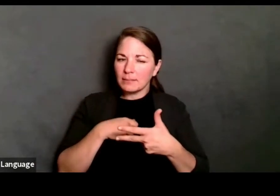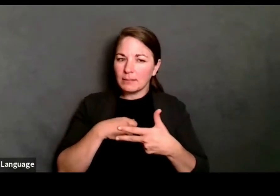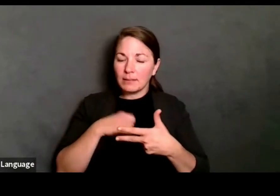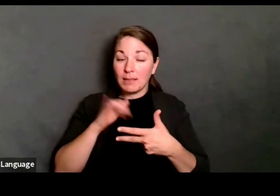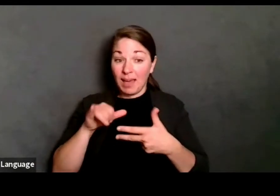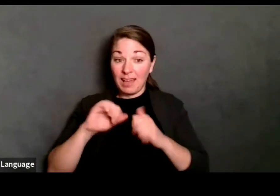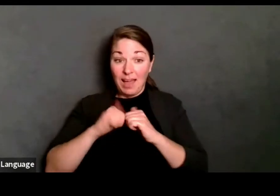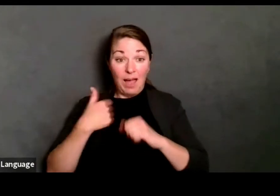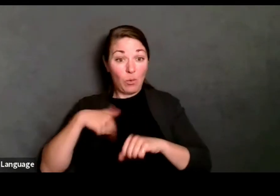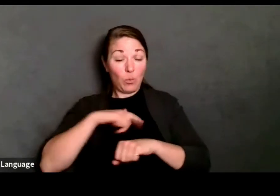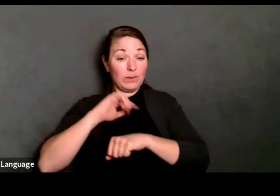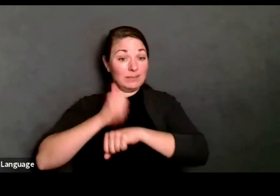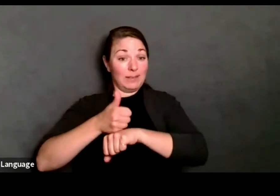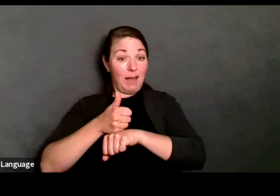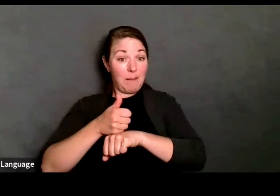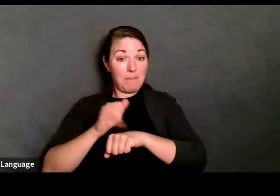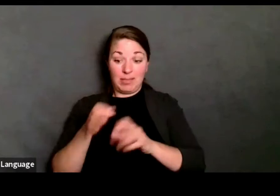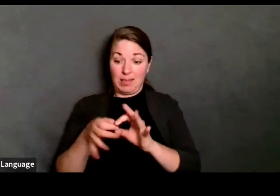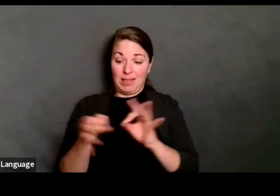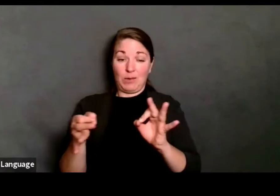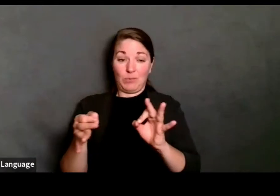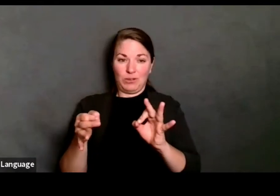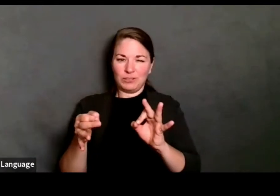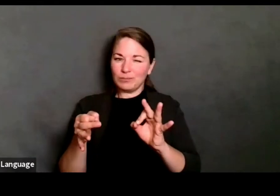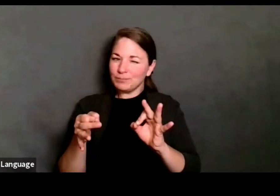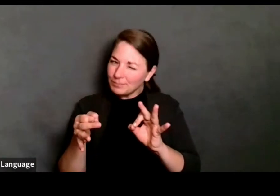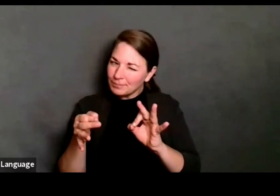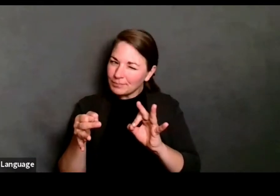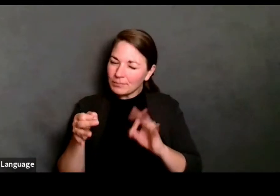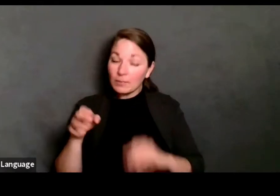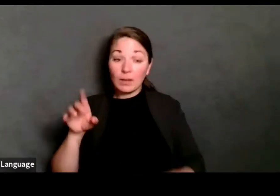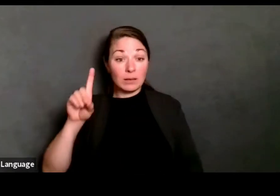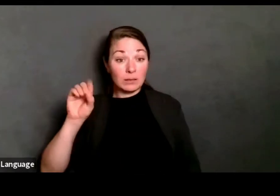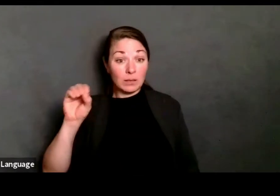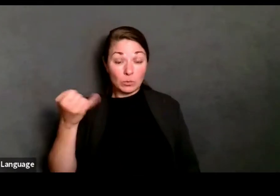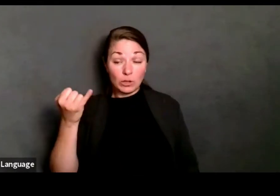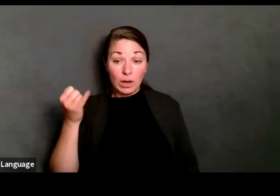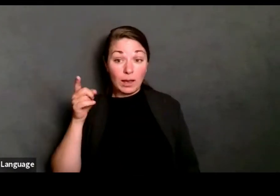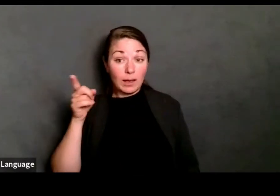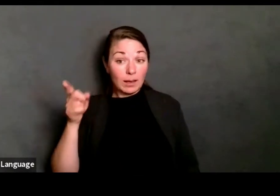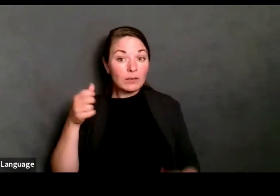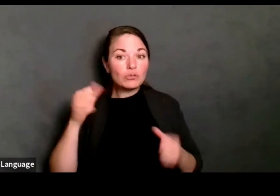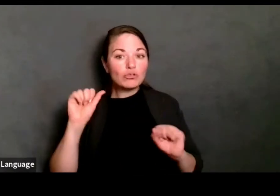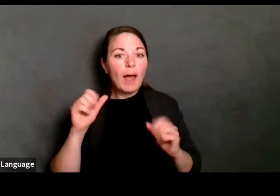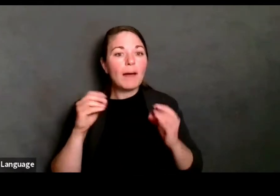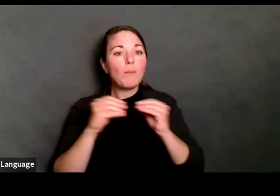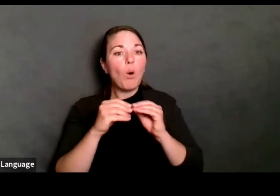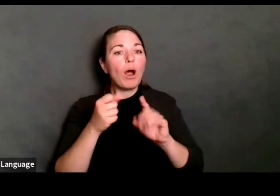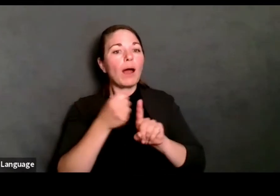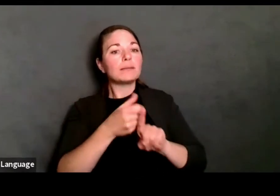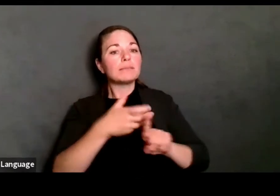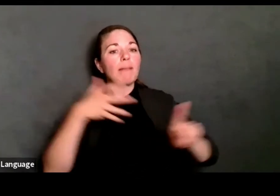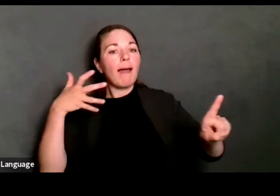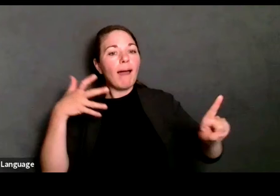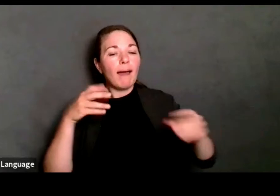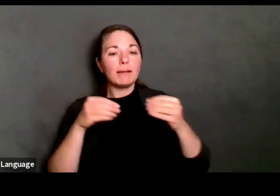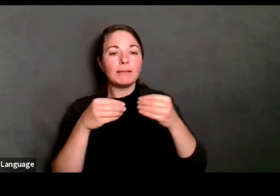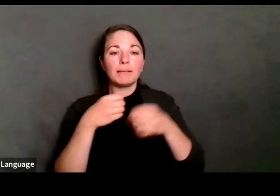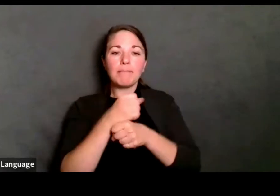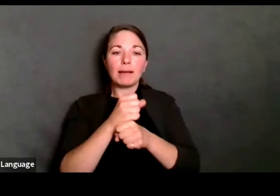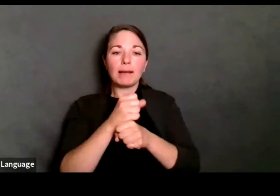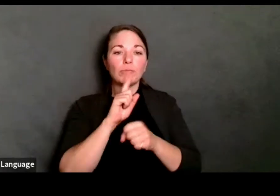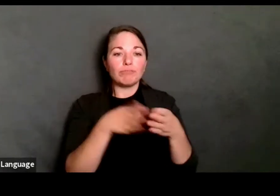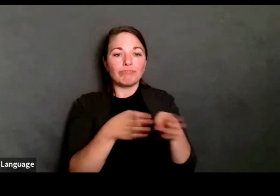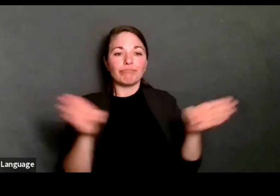setting up in the language a default. Even as the DOJ definition is in some ways trying to expand that default setting,